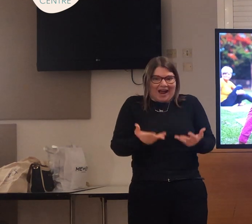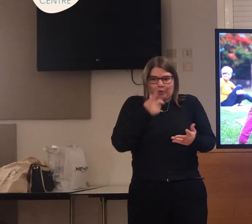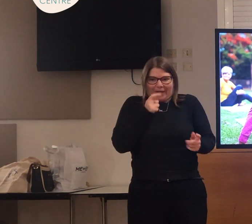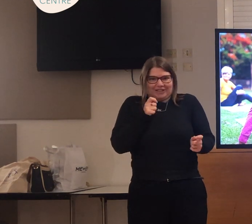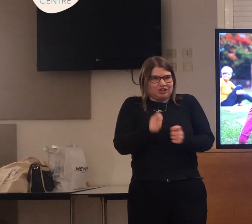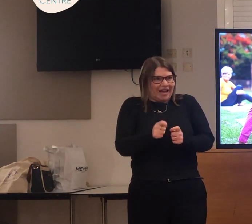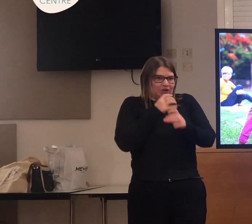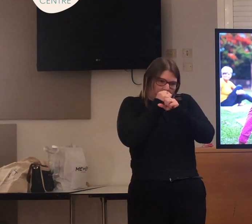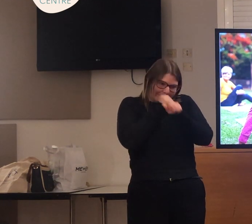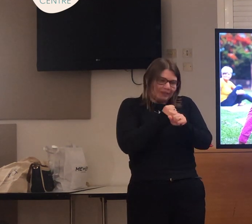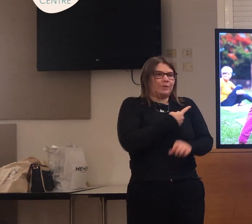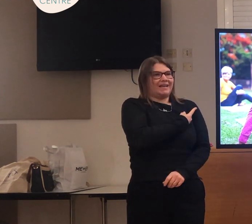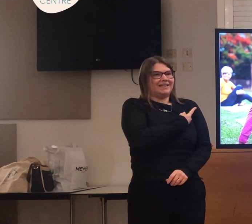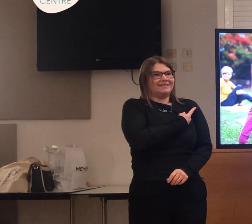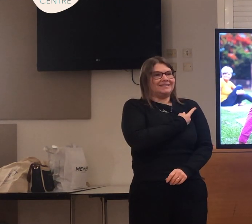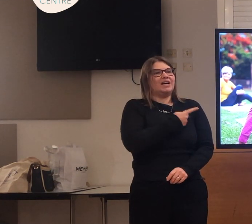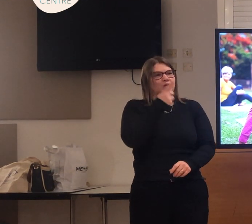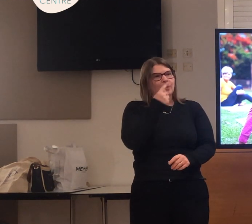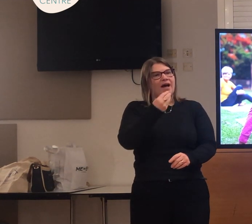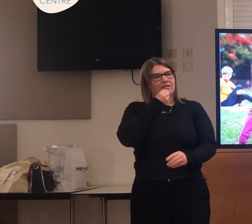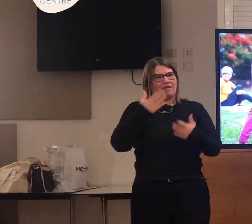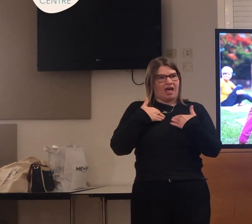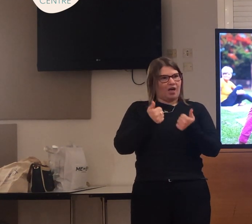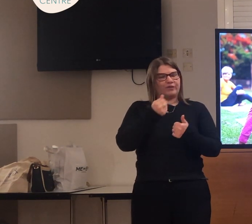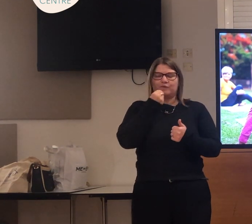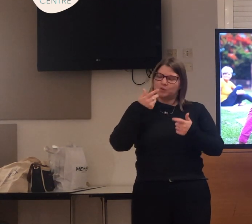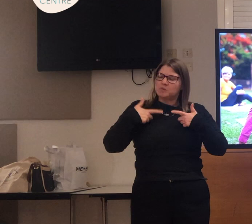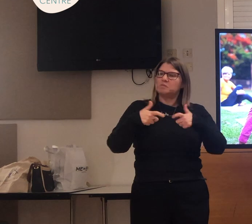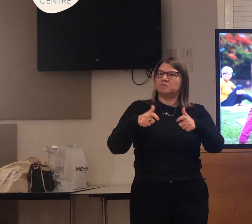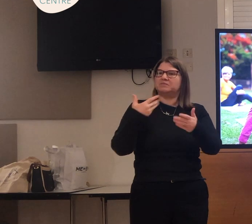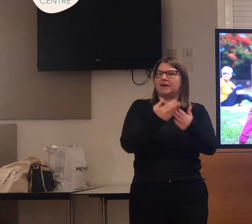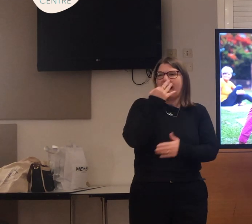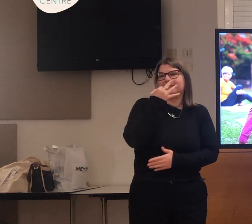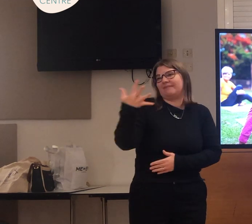have emotional relationships with food.